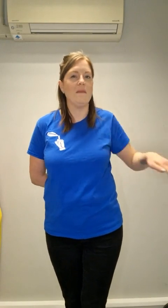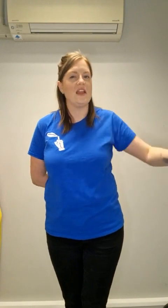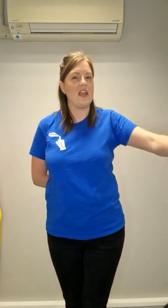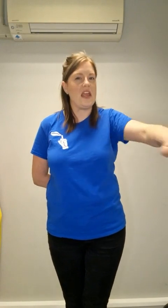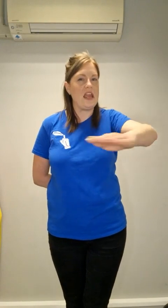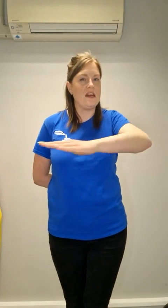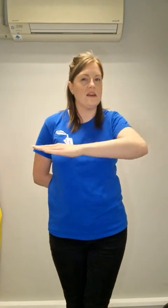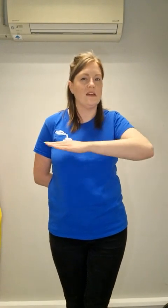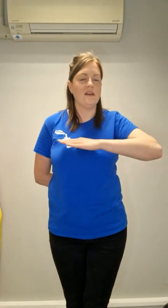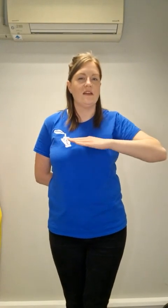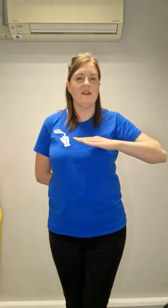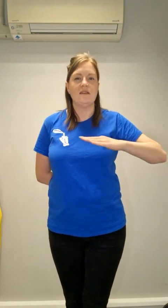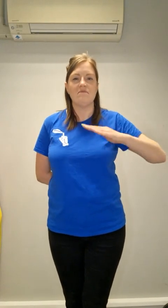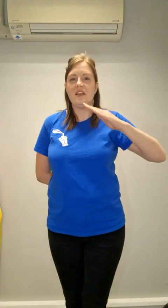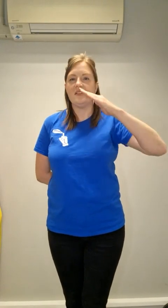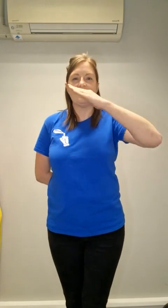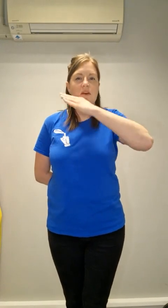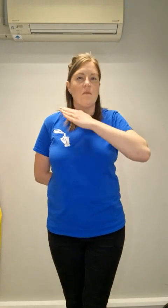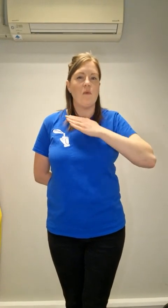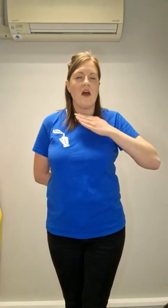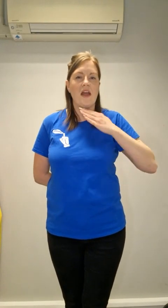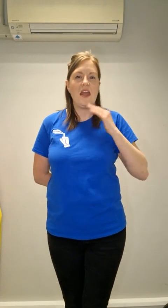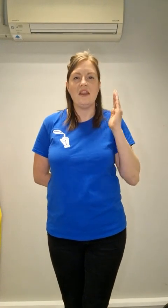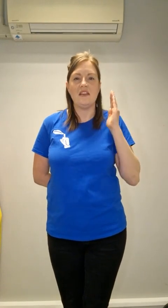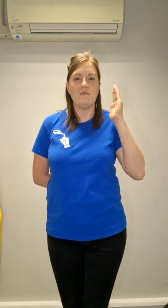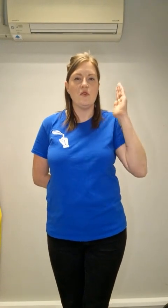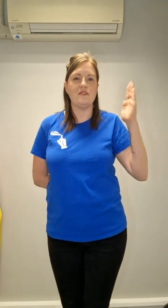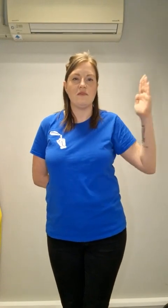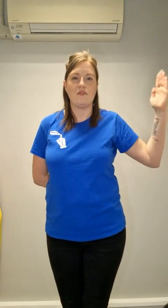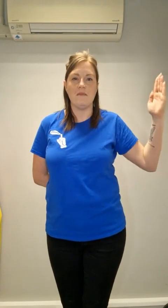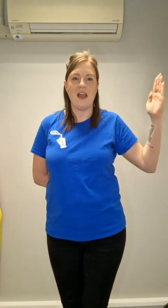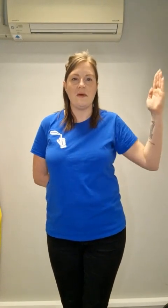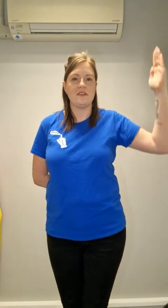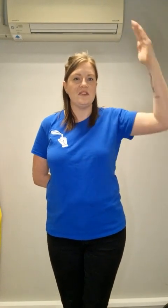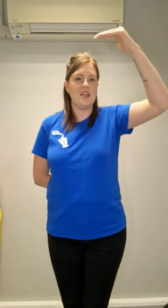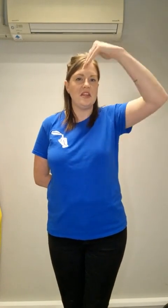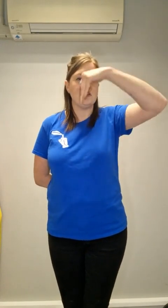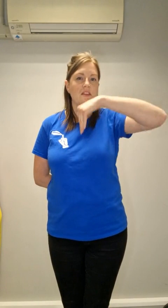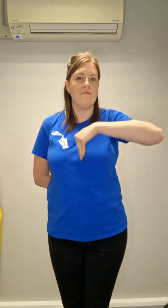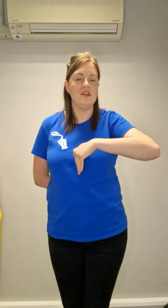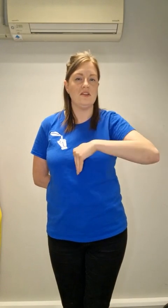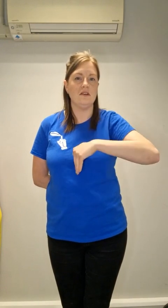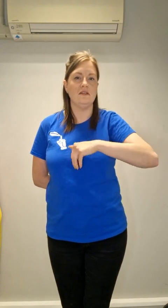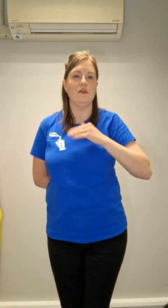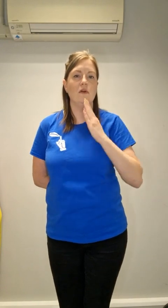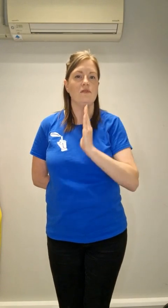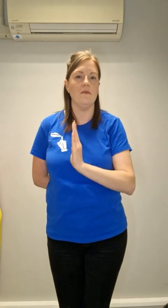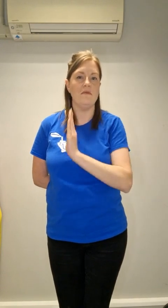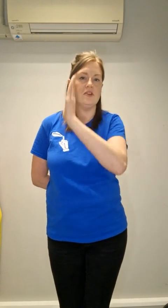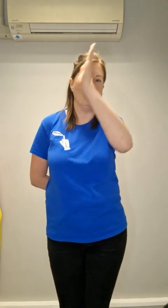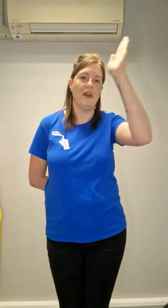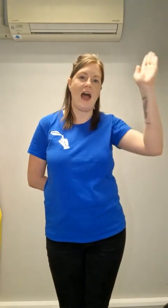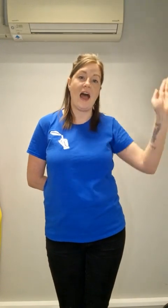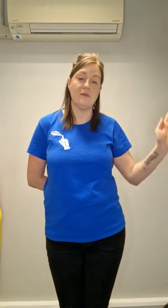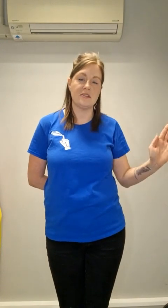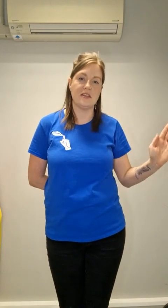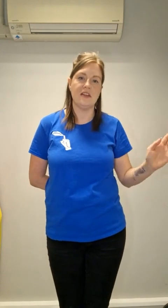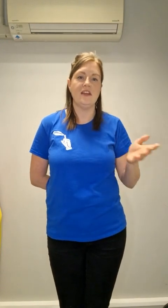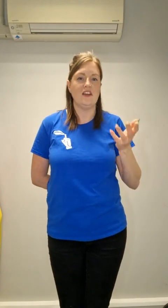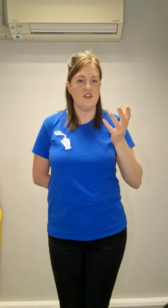coming in some way, anything moves from the outside into the middle or from the middle and out, you